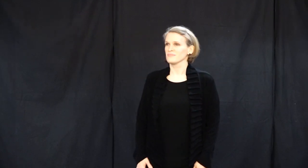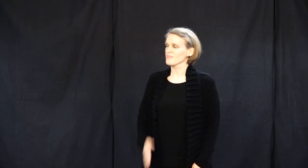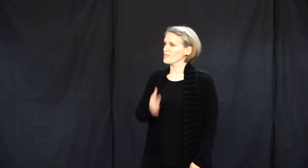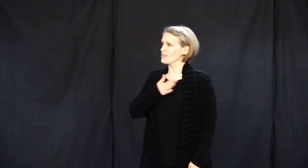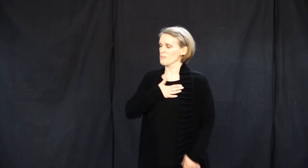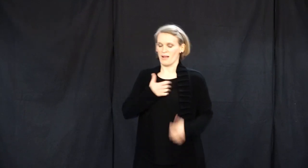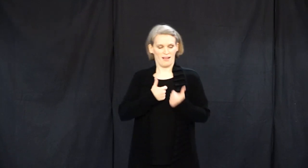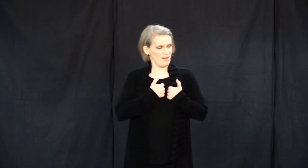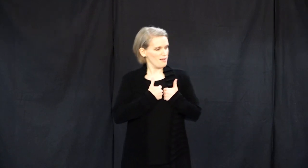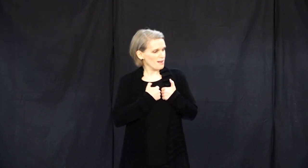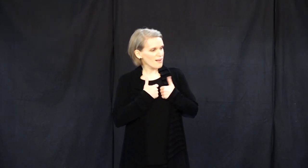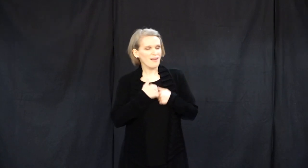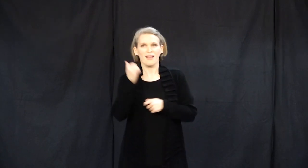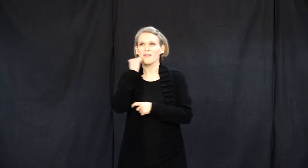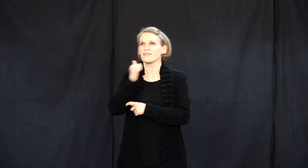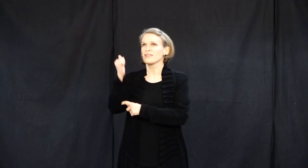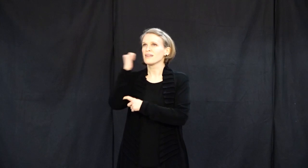Theodosia writes me a letter every day.